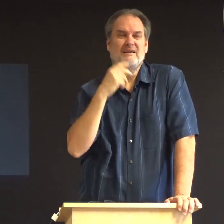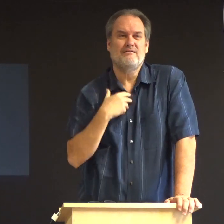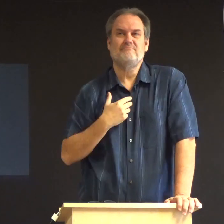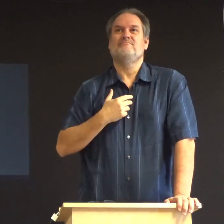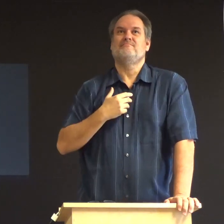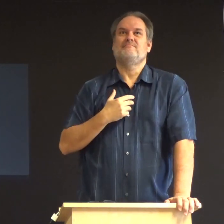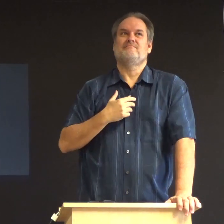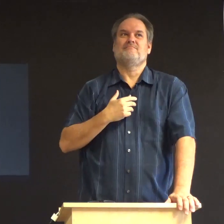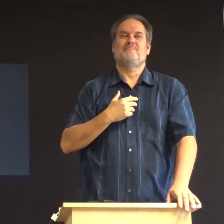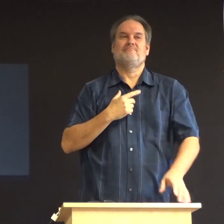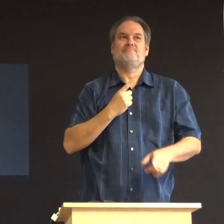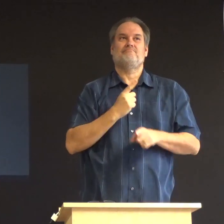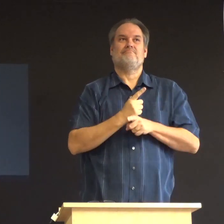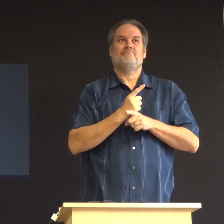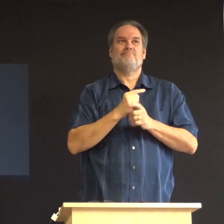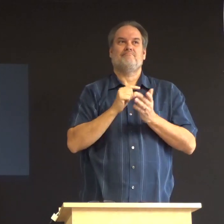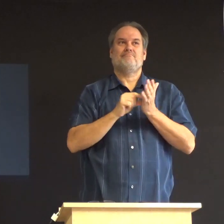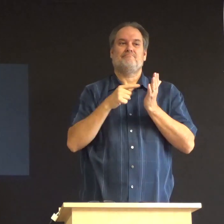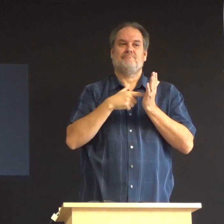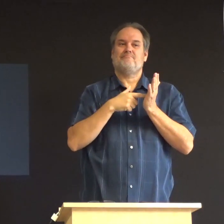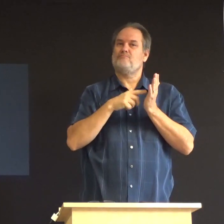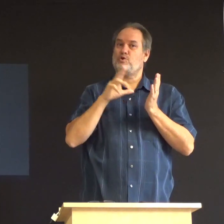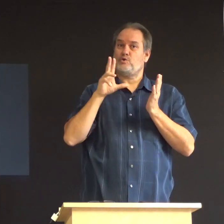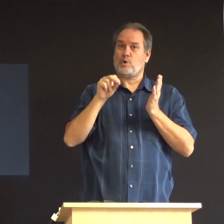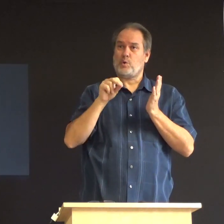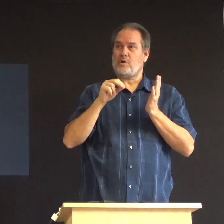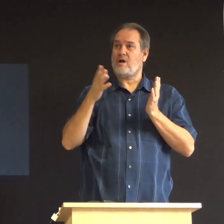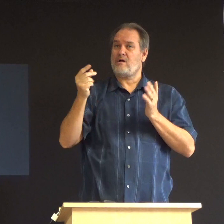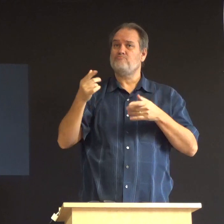That they are rebelling against the word.